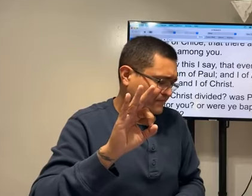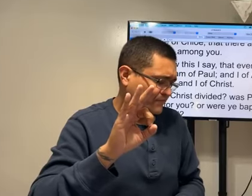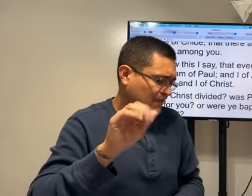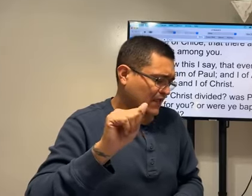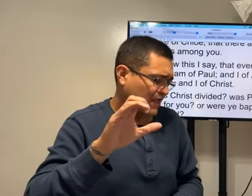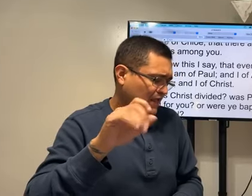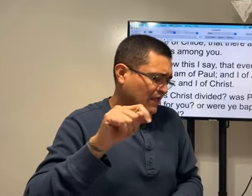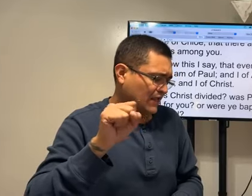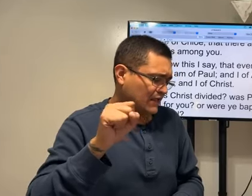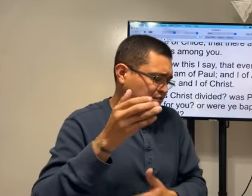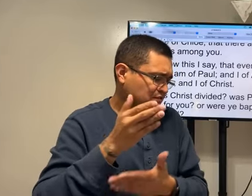In the book of